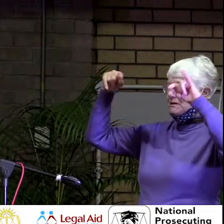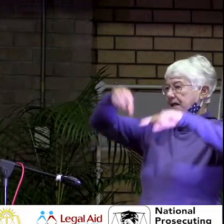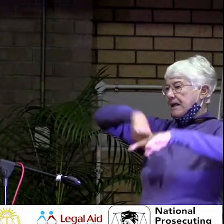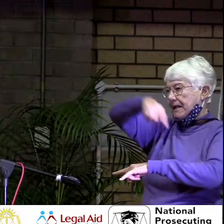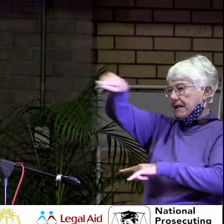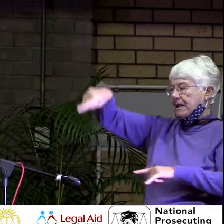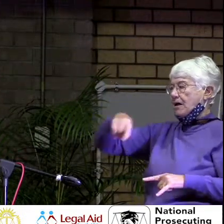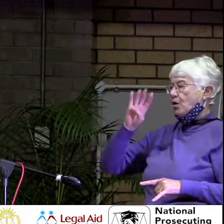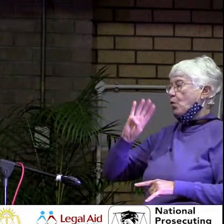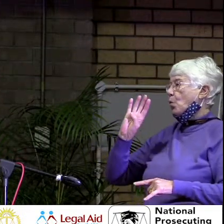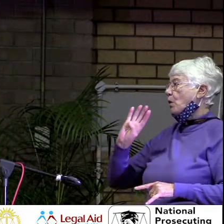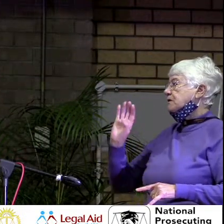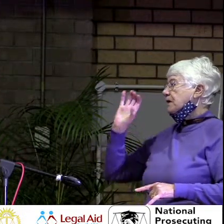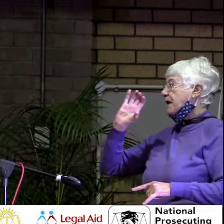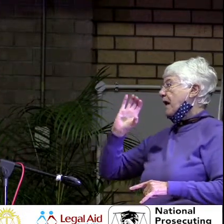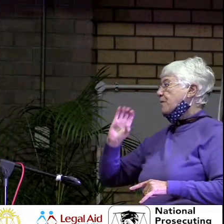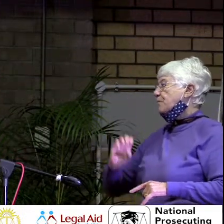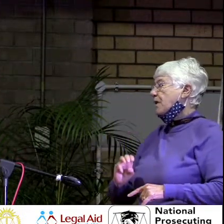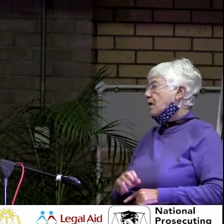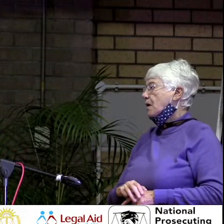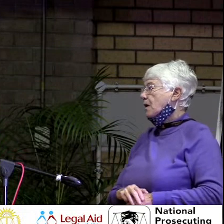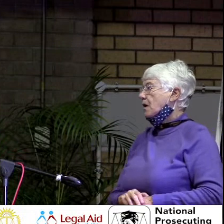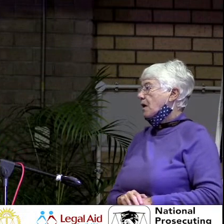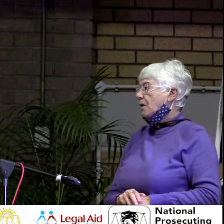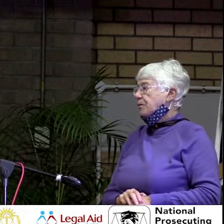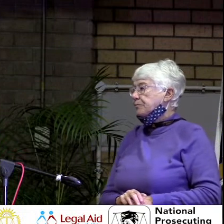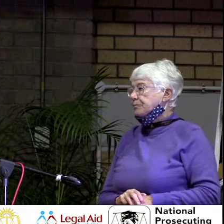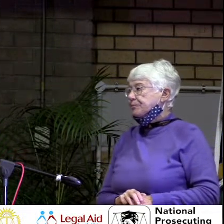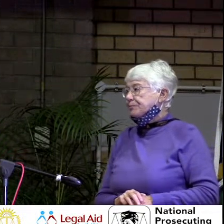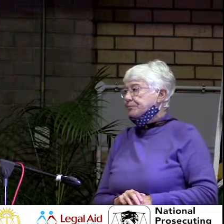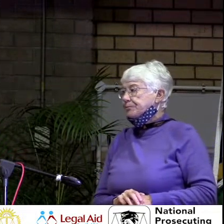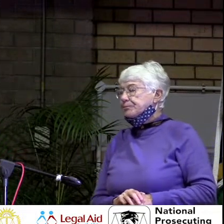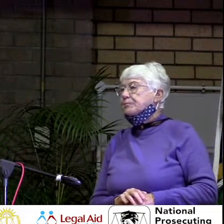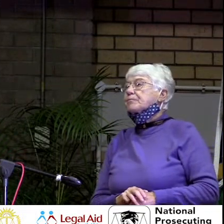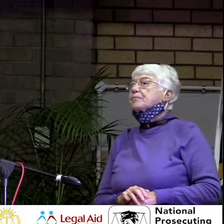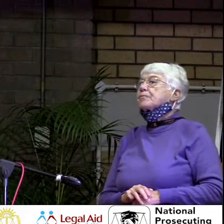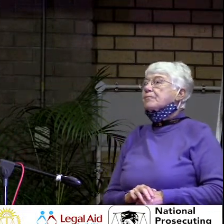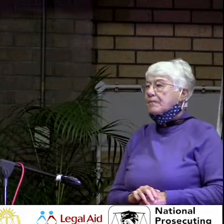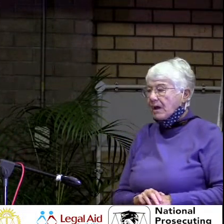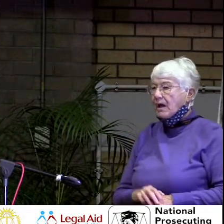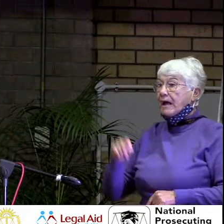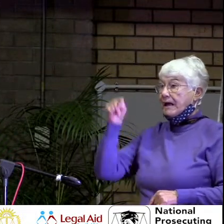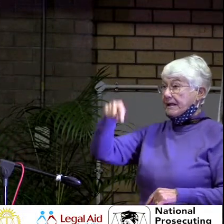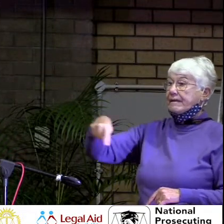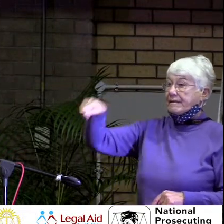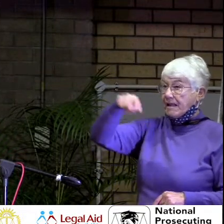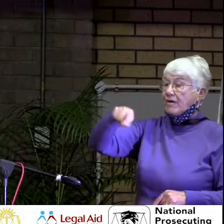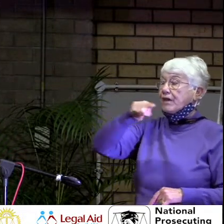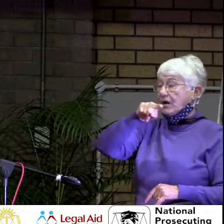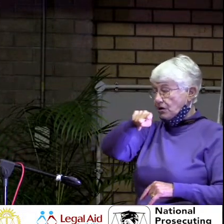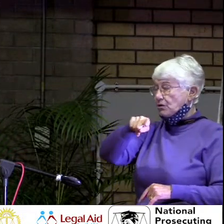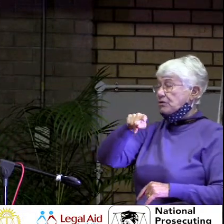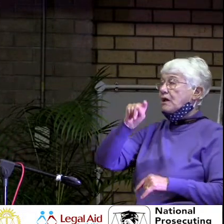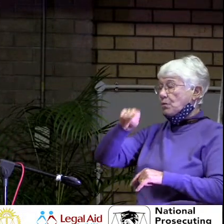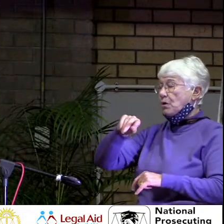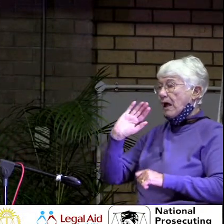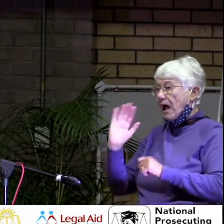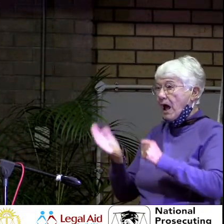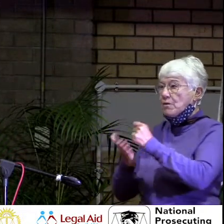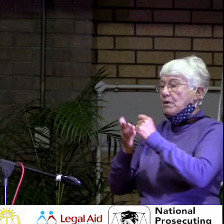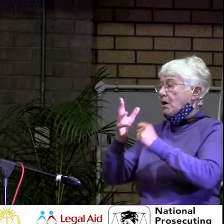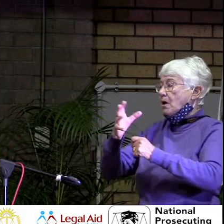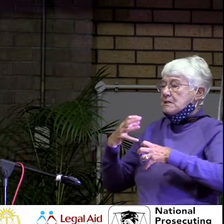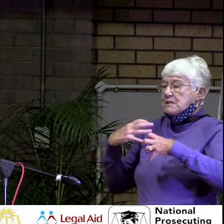funded victim empowerment program, partner trauma center that works in Delft. And there were 166